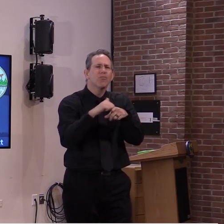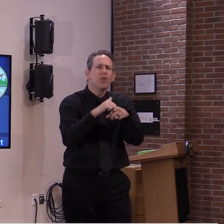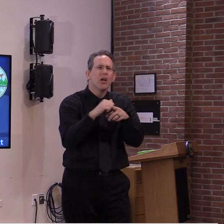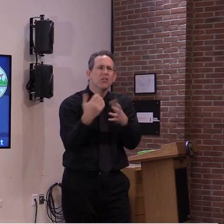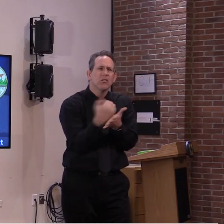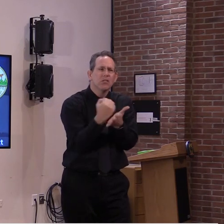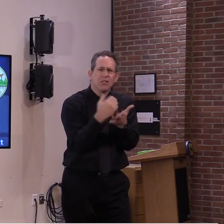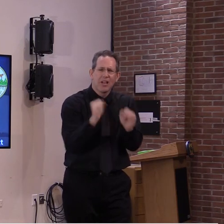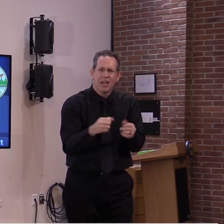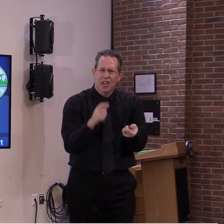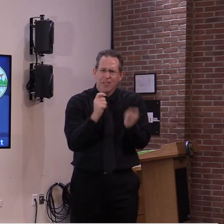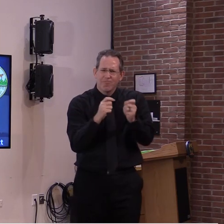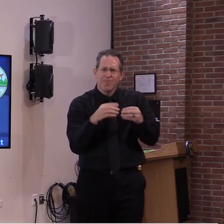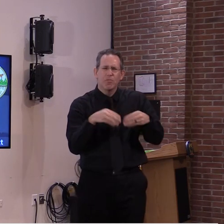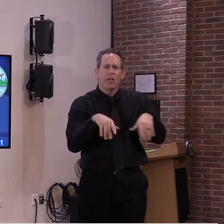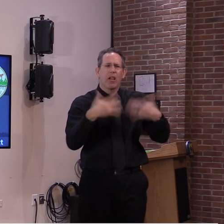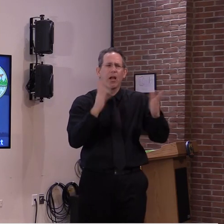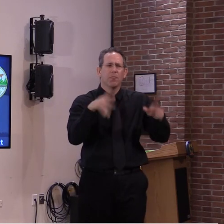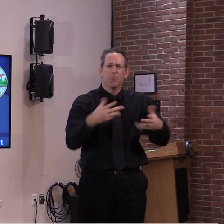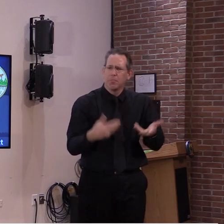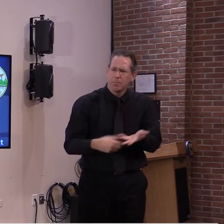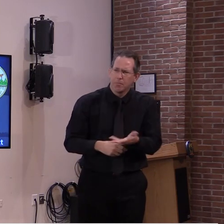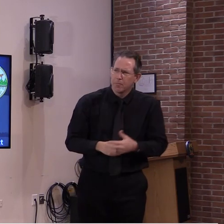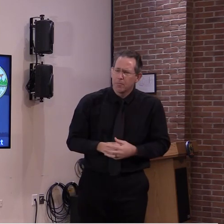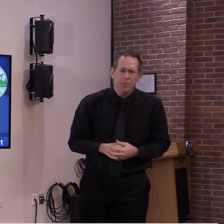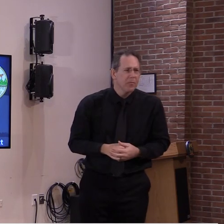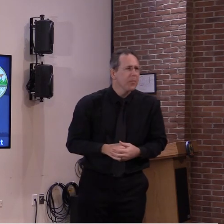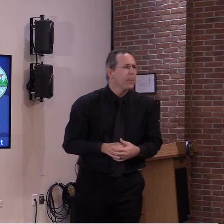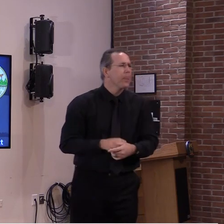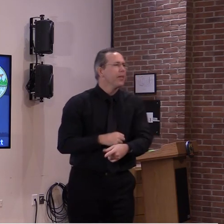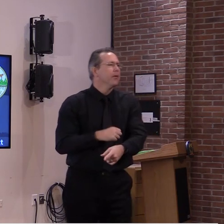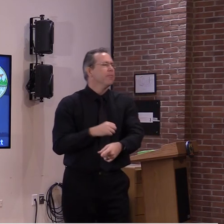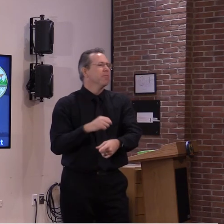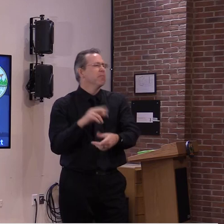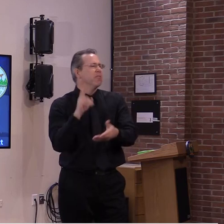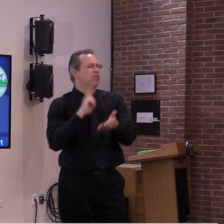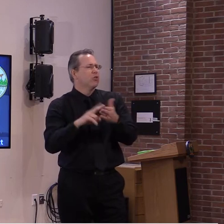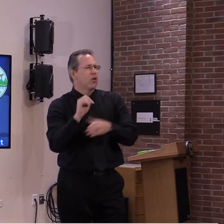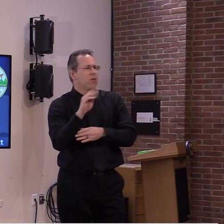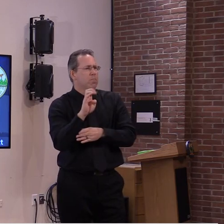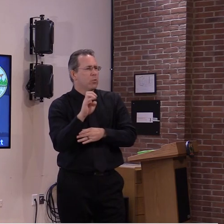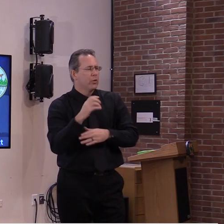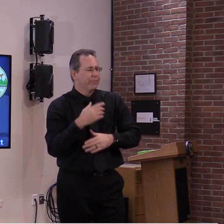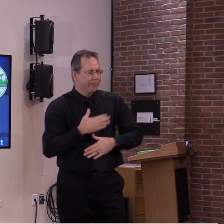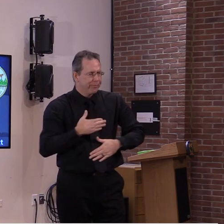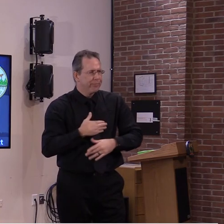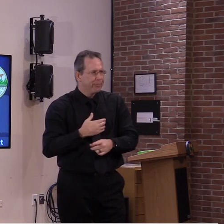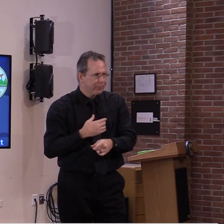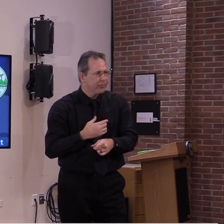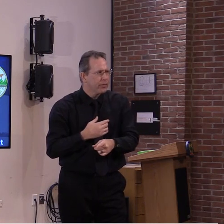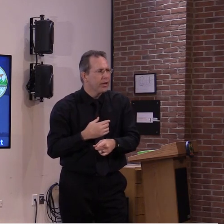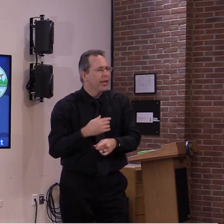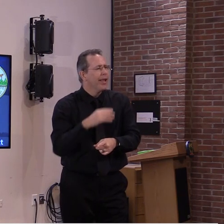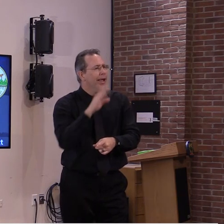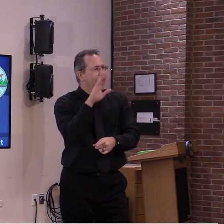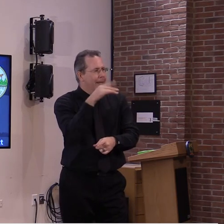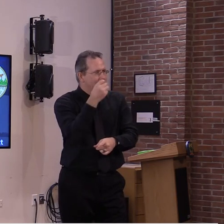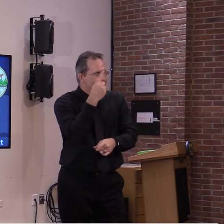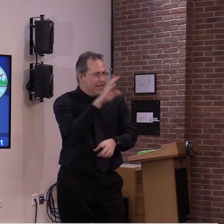Sure, I'm happy to speak to that as well. This is a slow restart after what was about a